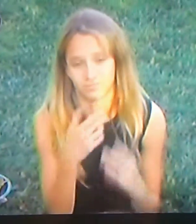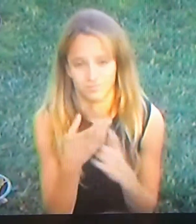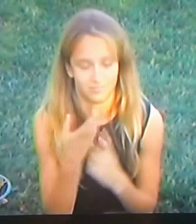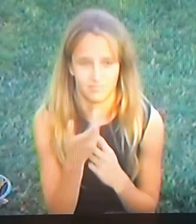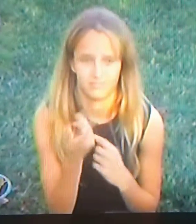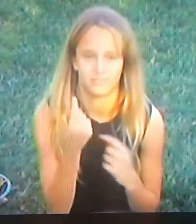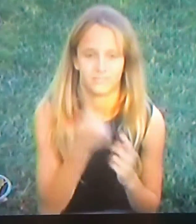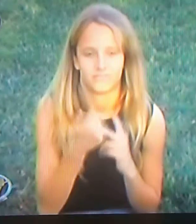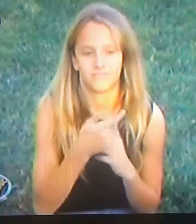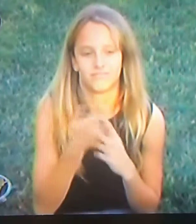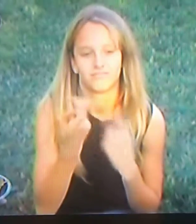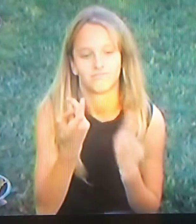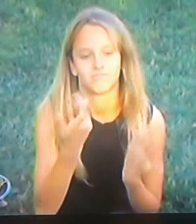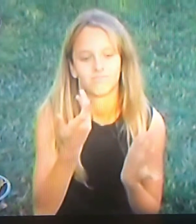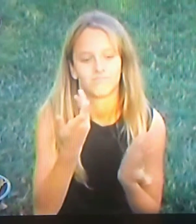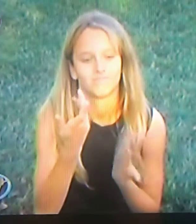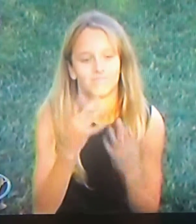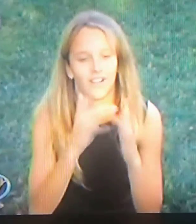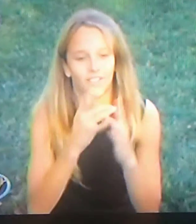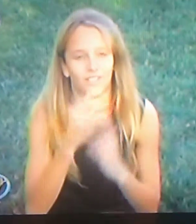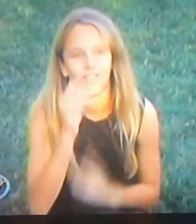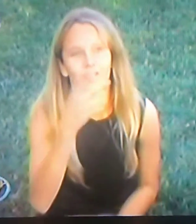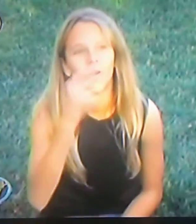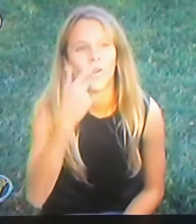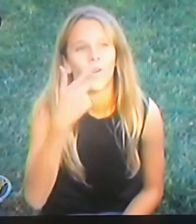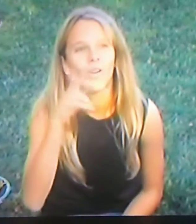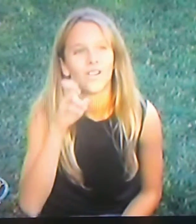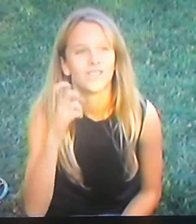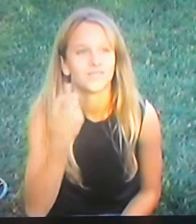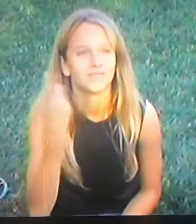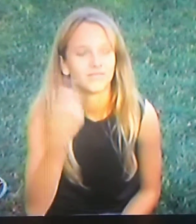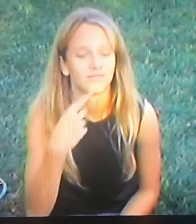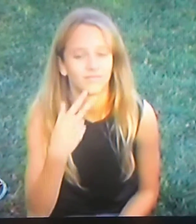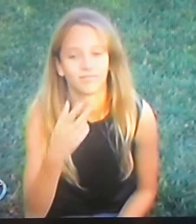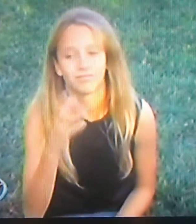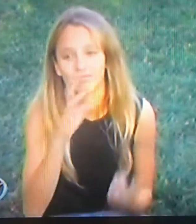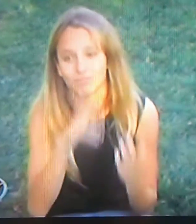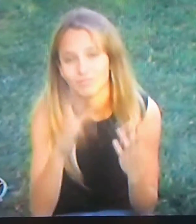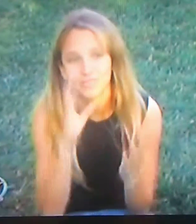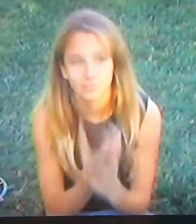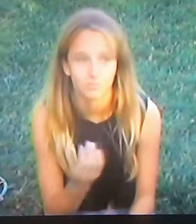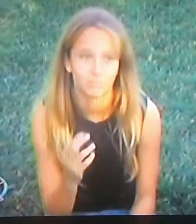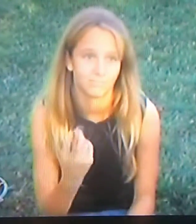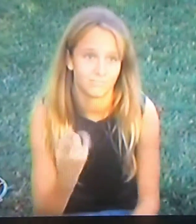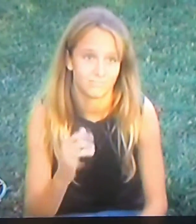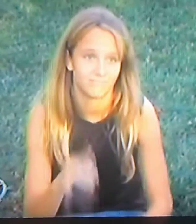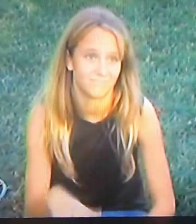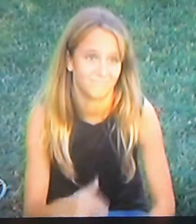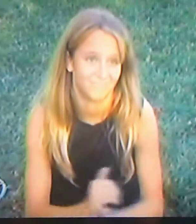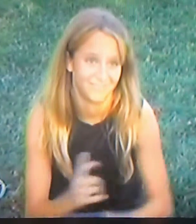I love Google. Looking up things, looking up pictures. That's about it